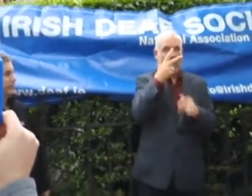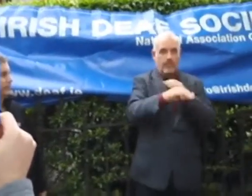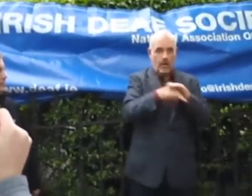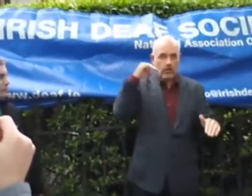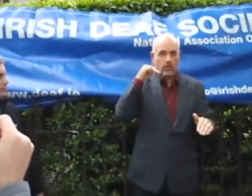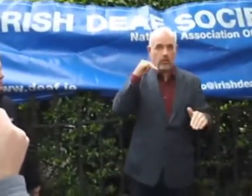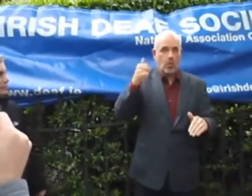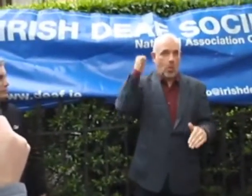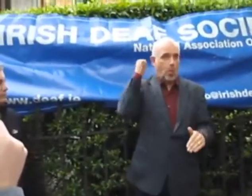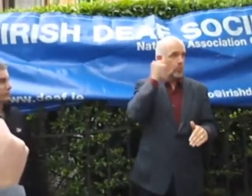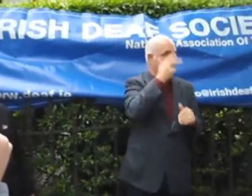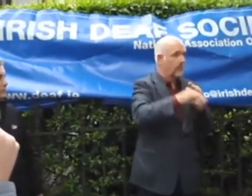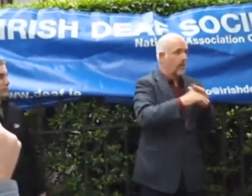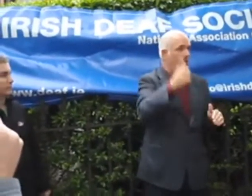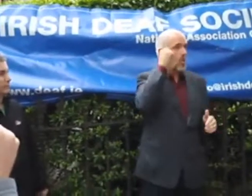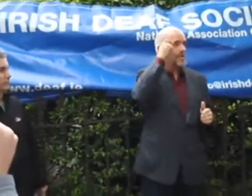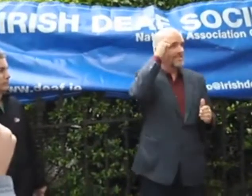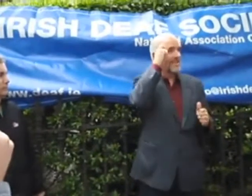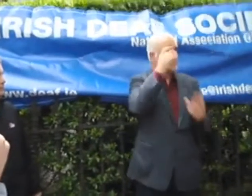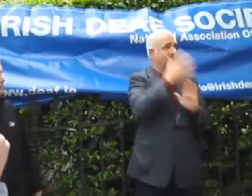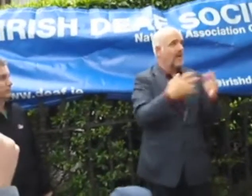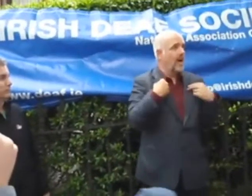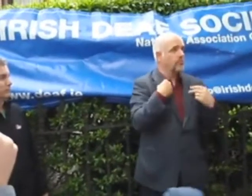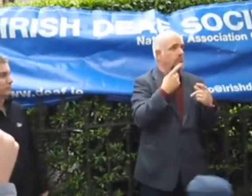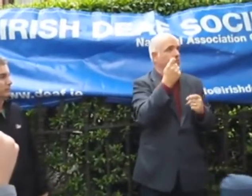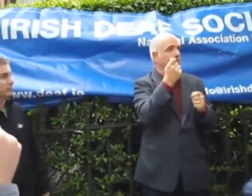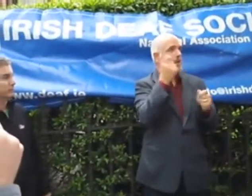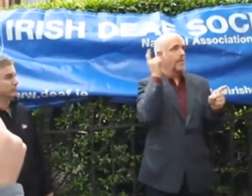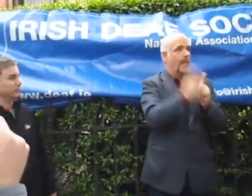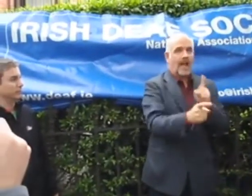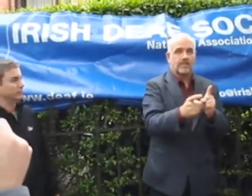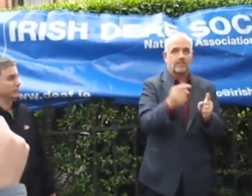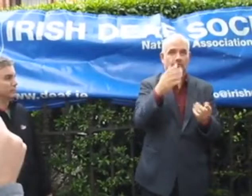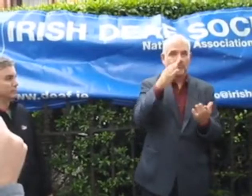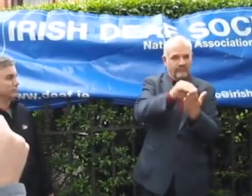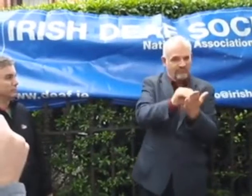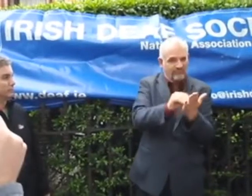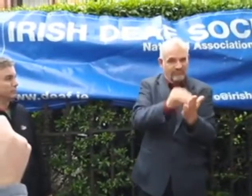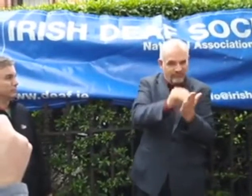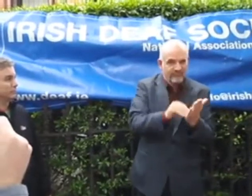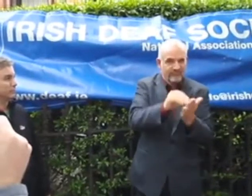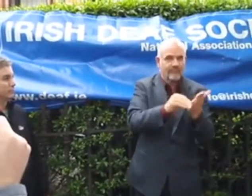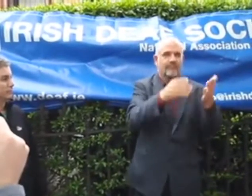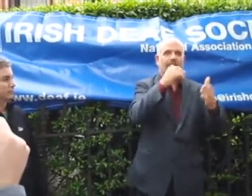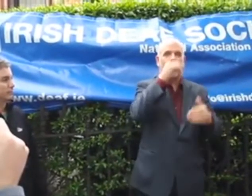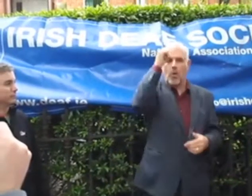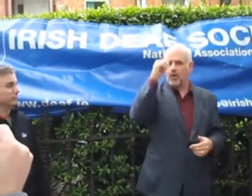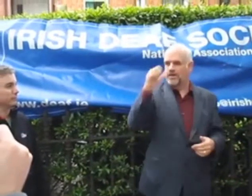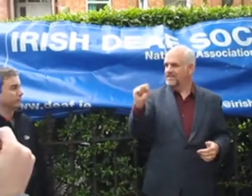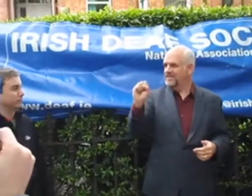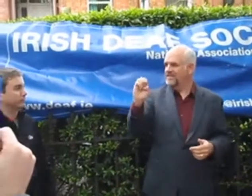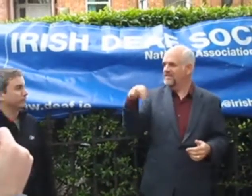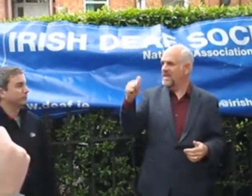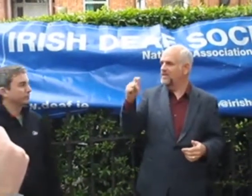having discussions, and have been having discussions about 3 months ago, about a piece of legislation that will be passed quite